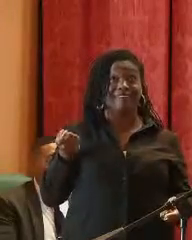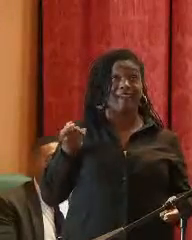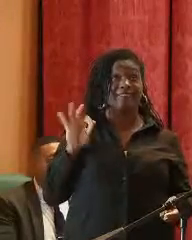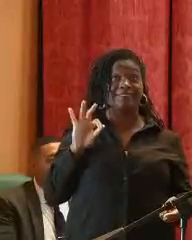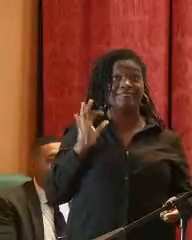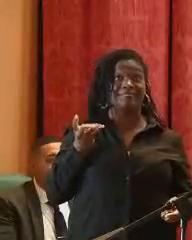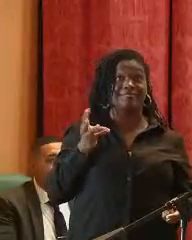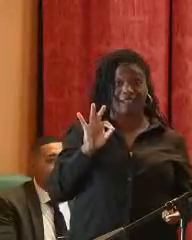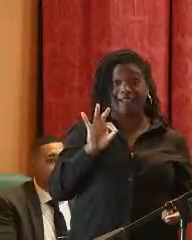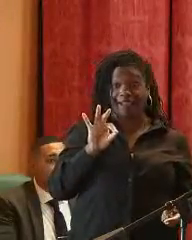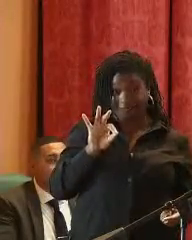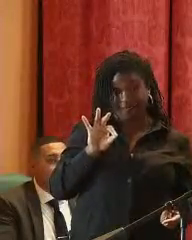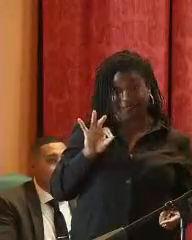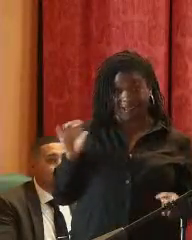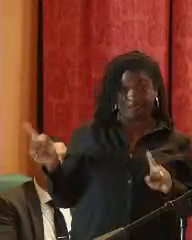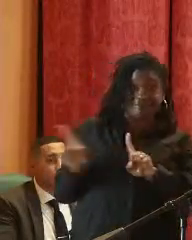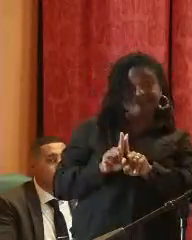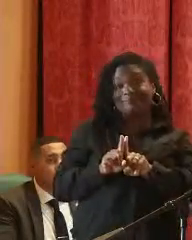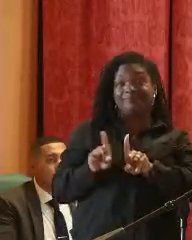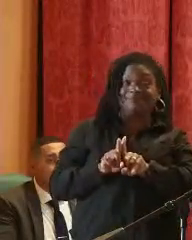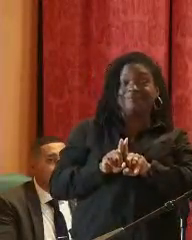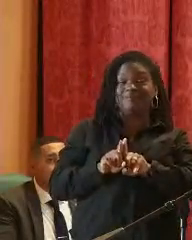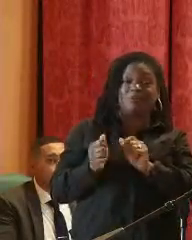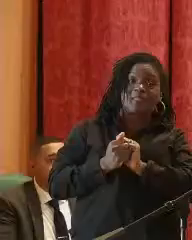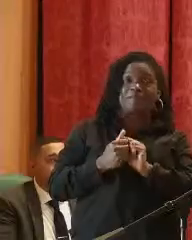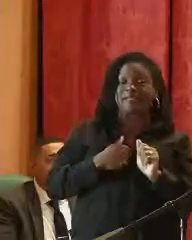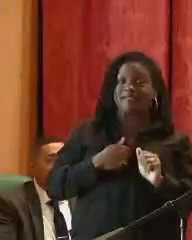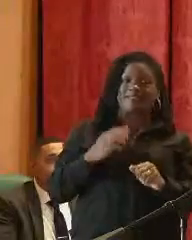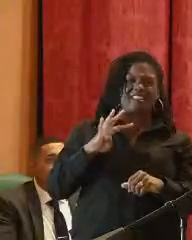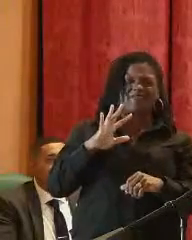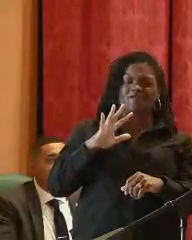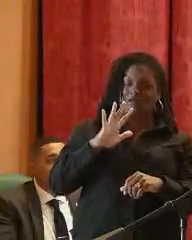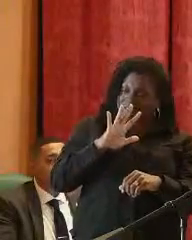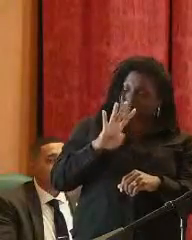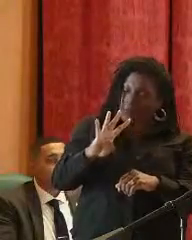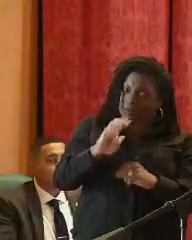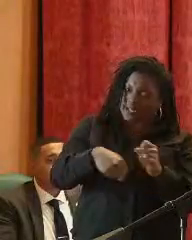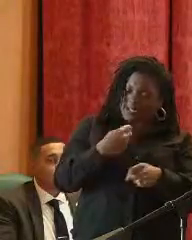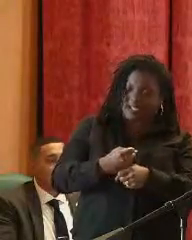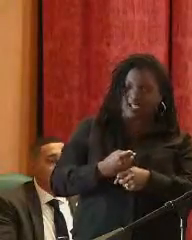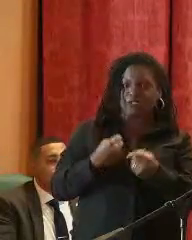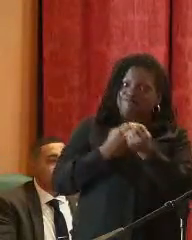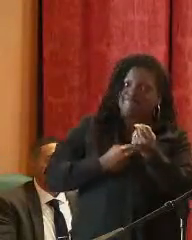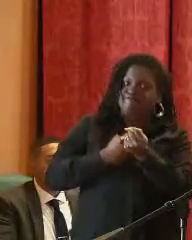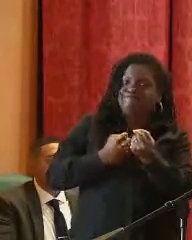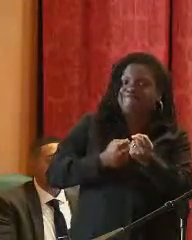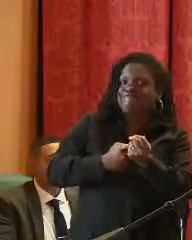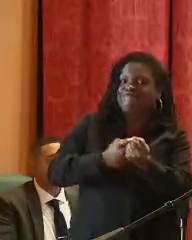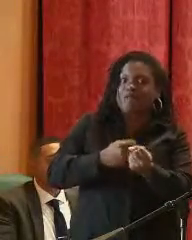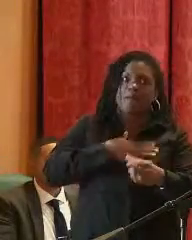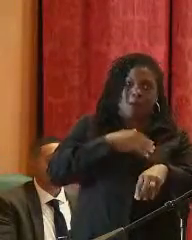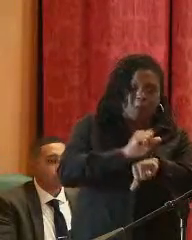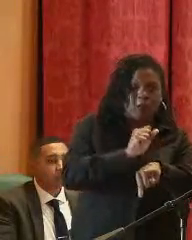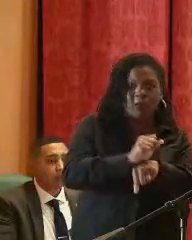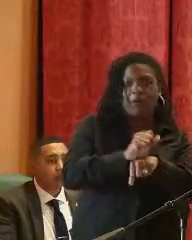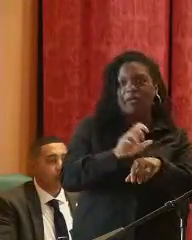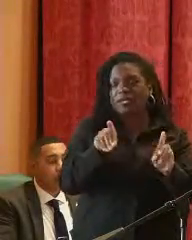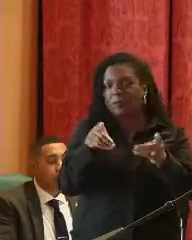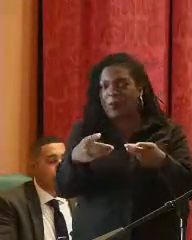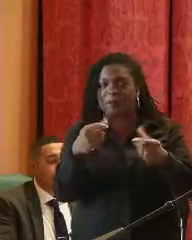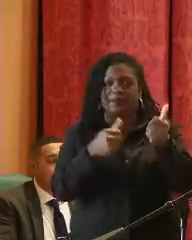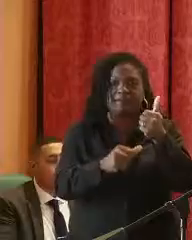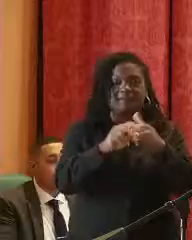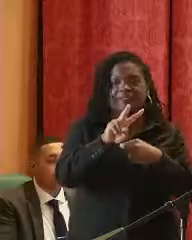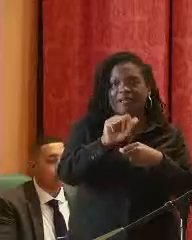1969 and 54 years, and she supported my work, the work of the department. I just want to thank